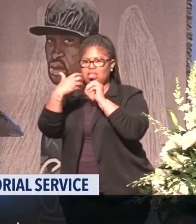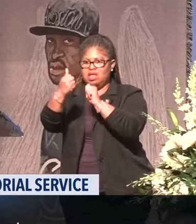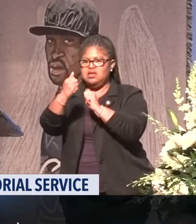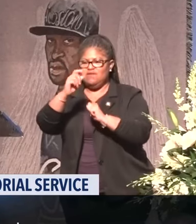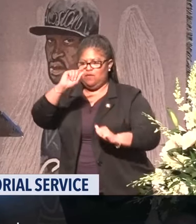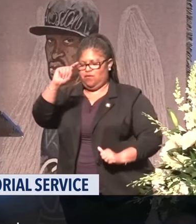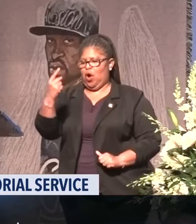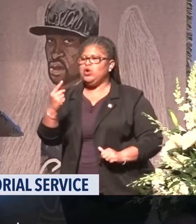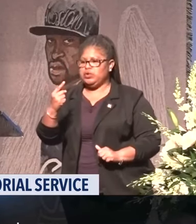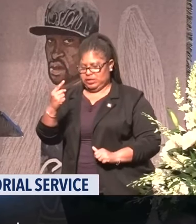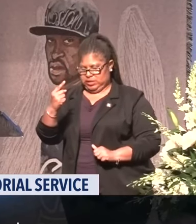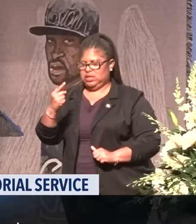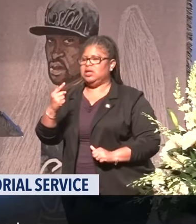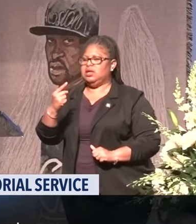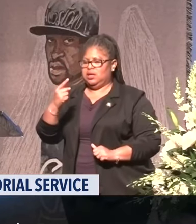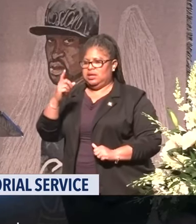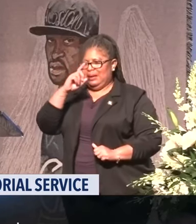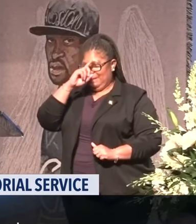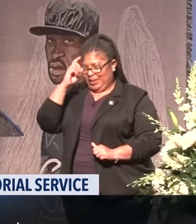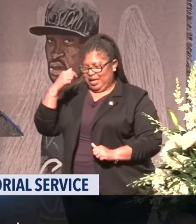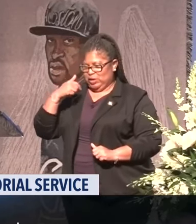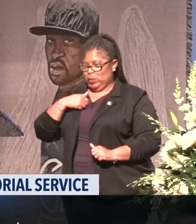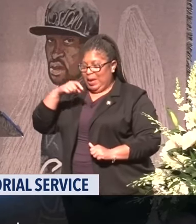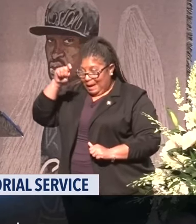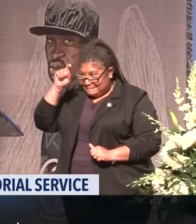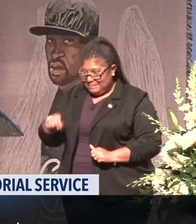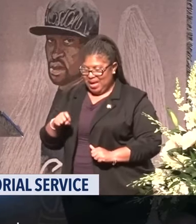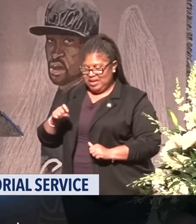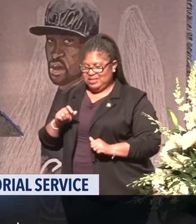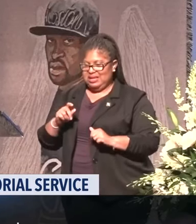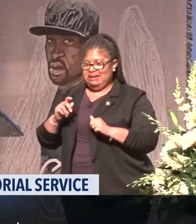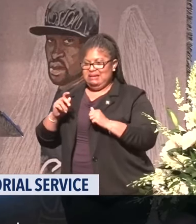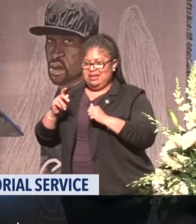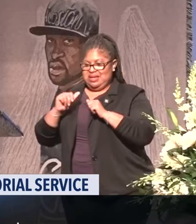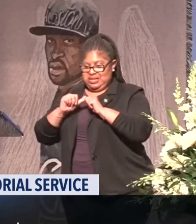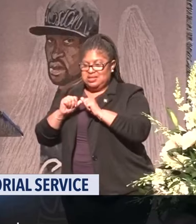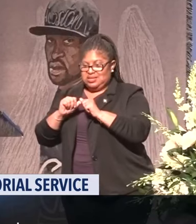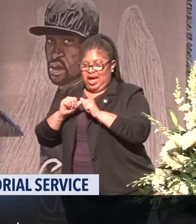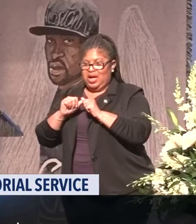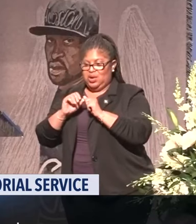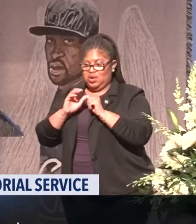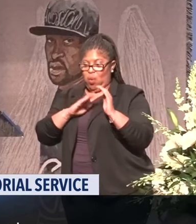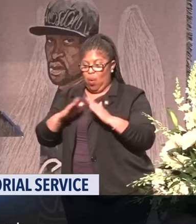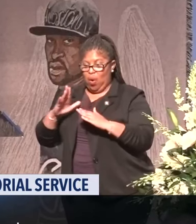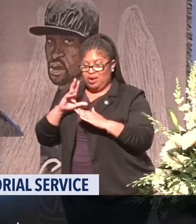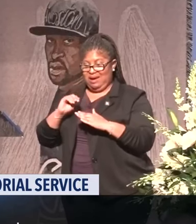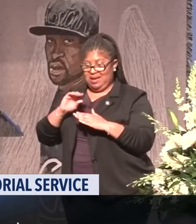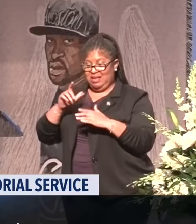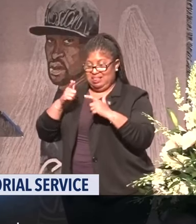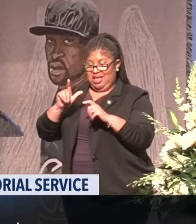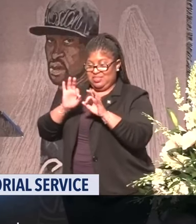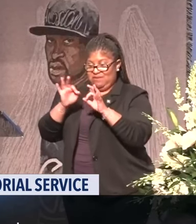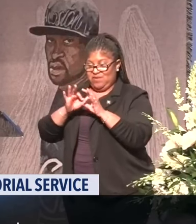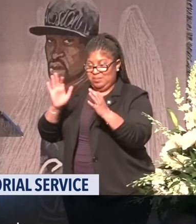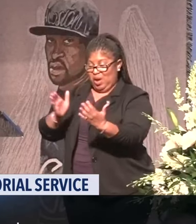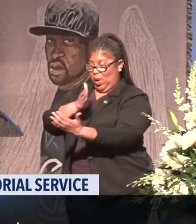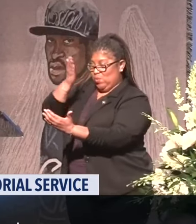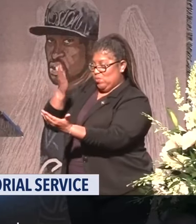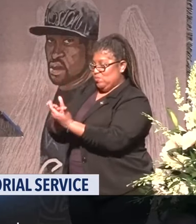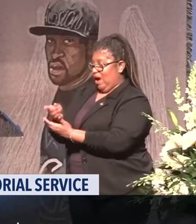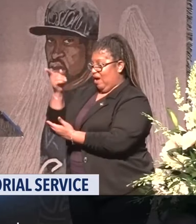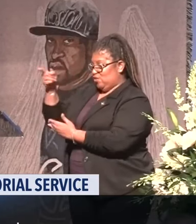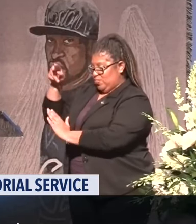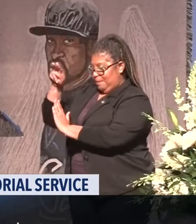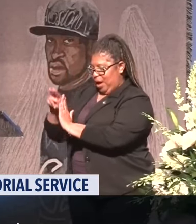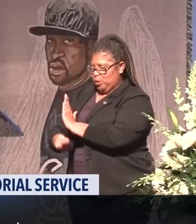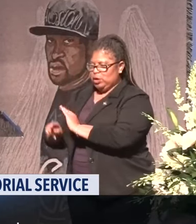then because we must maintain order and get the family to the cemetery in an in an